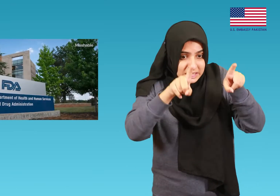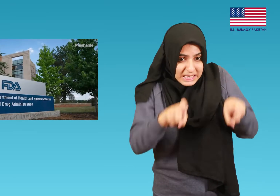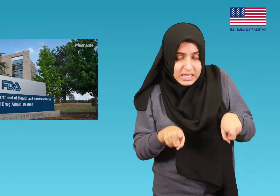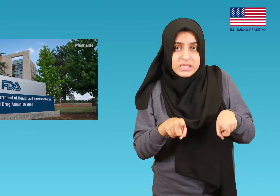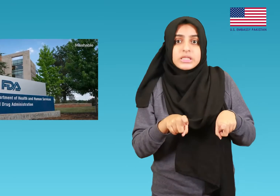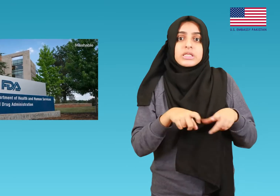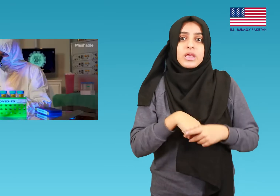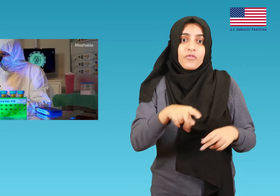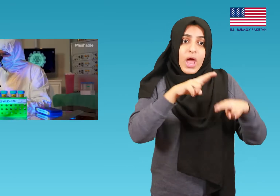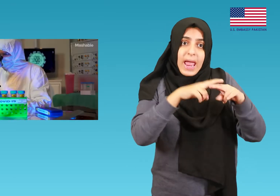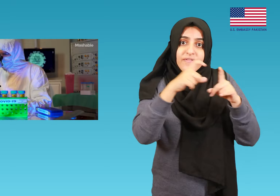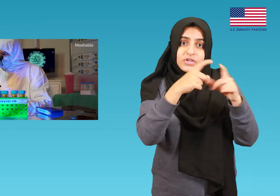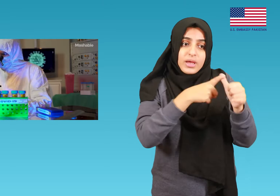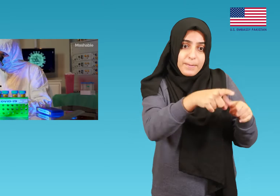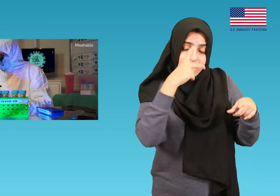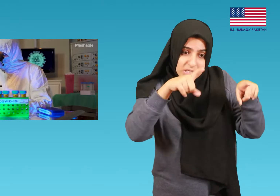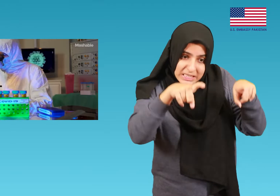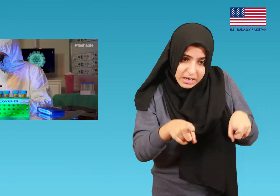FDA before they can approve it.